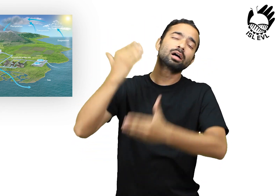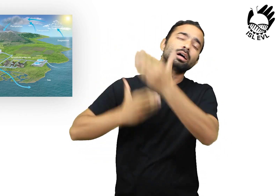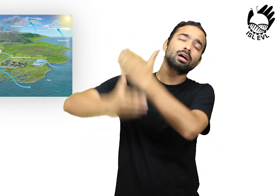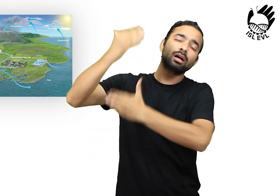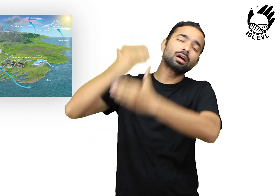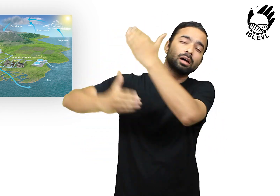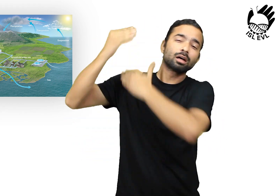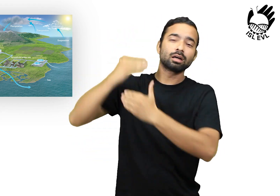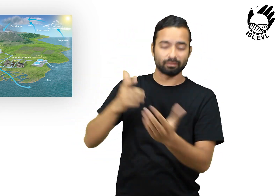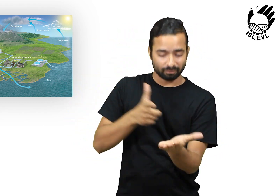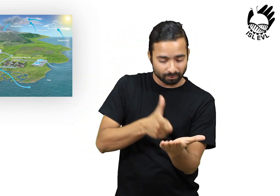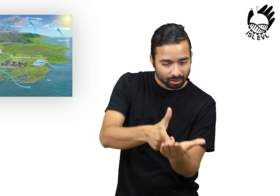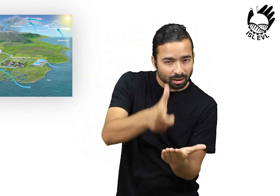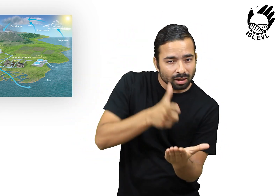As humanity has advanced,